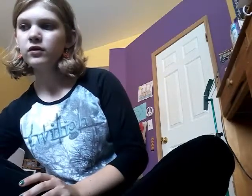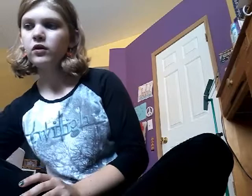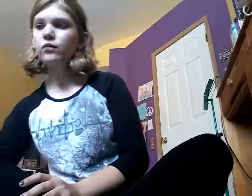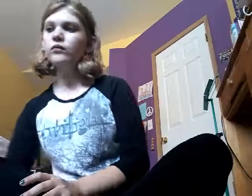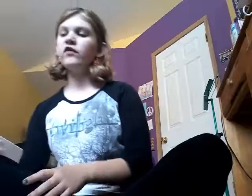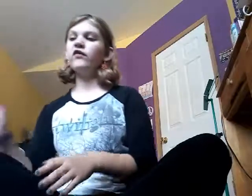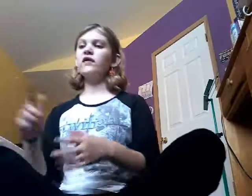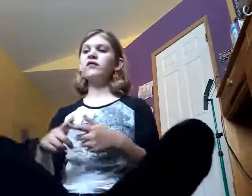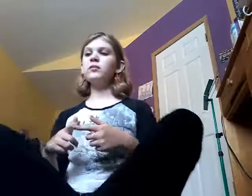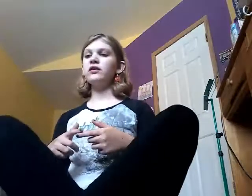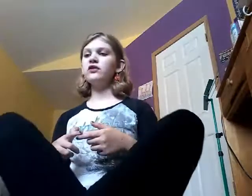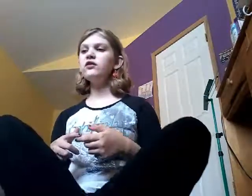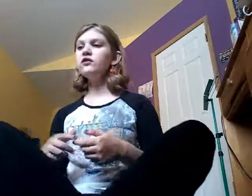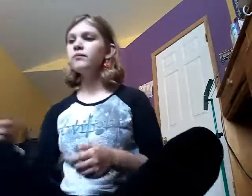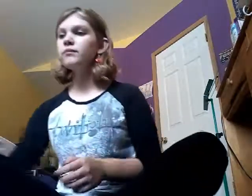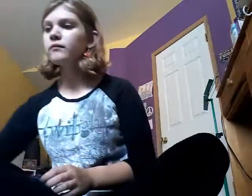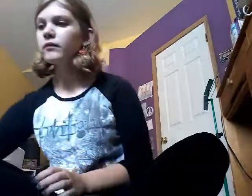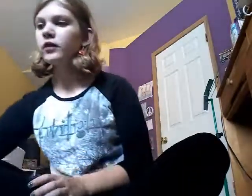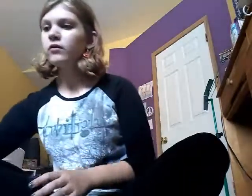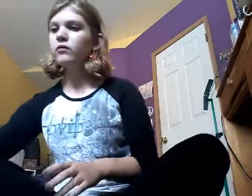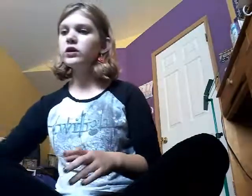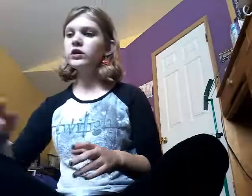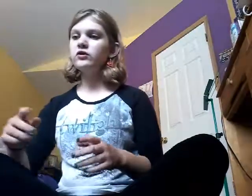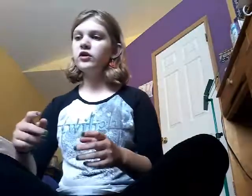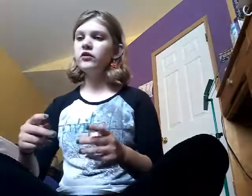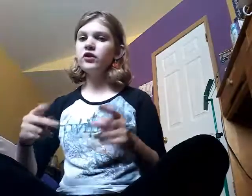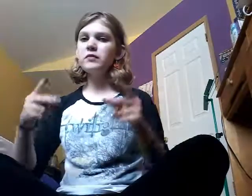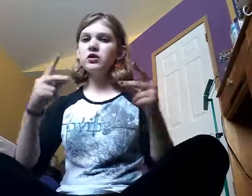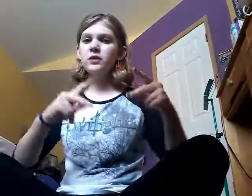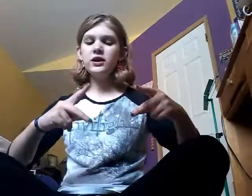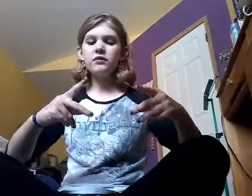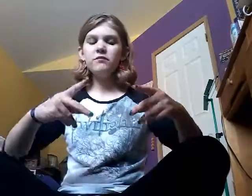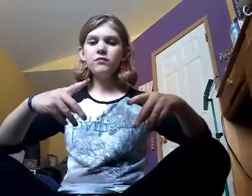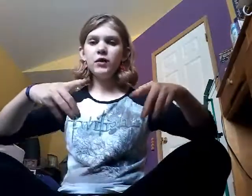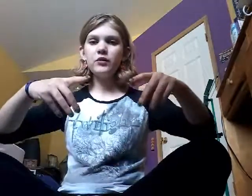the sign for places, what you're going to do is you're going make your P, remember?